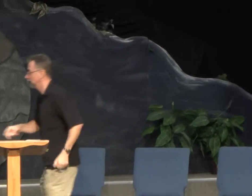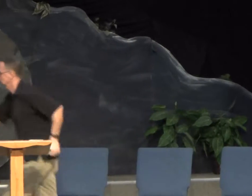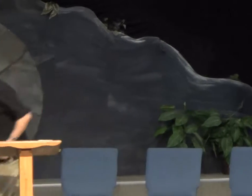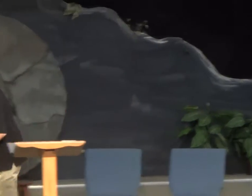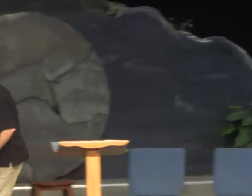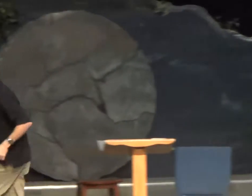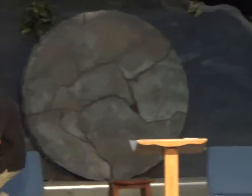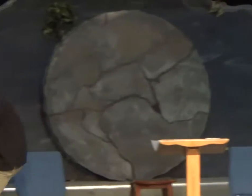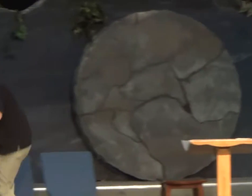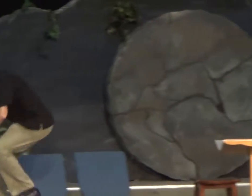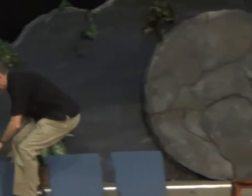faith.